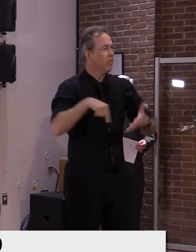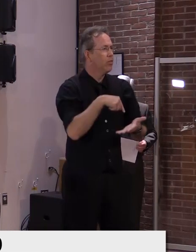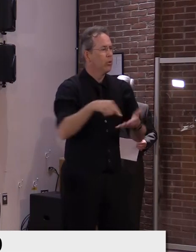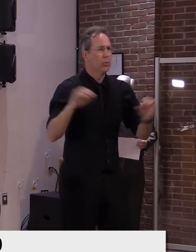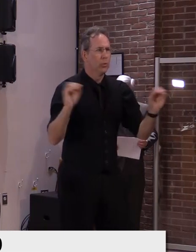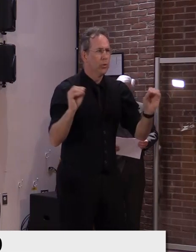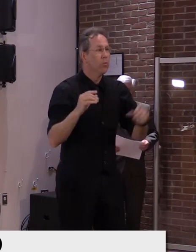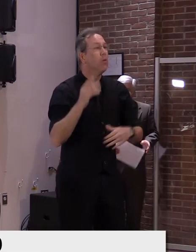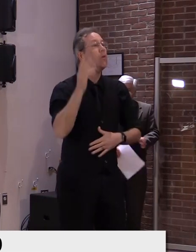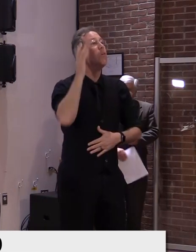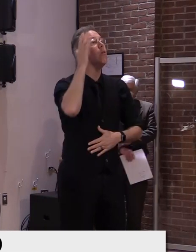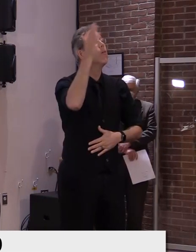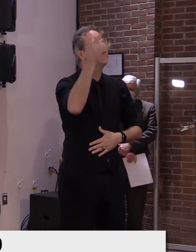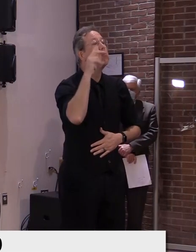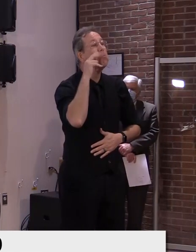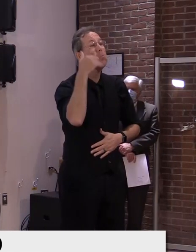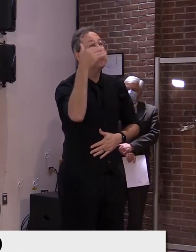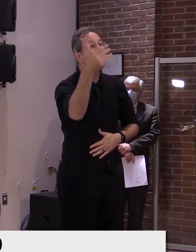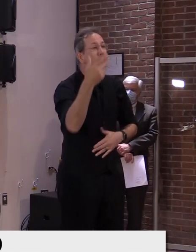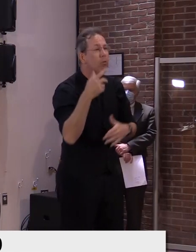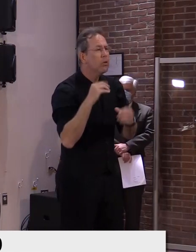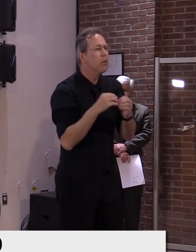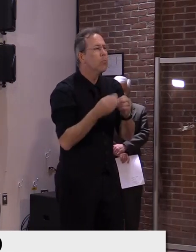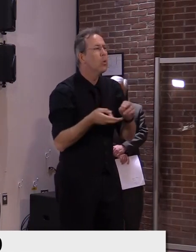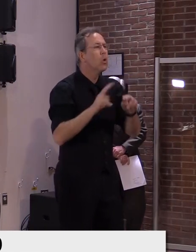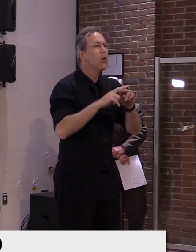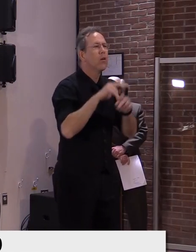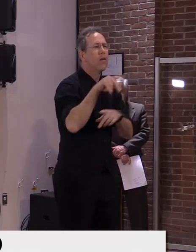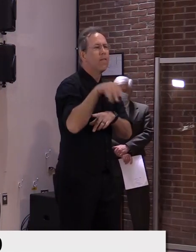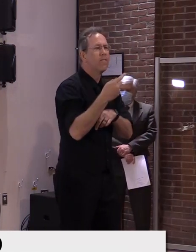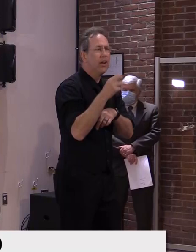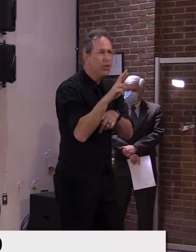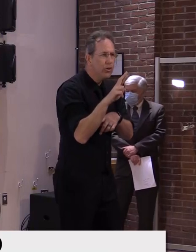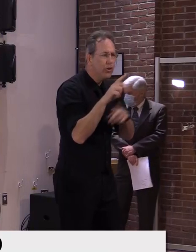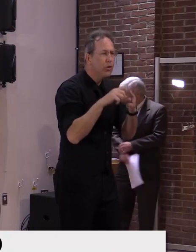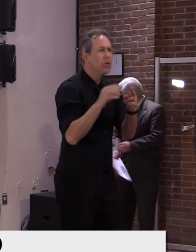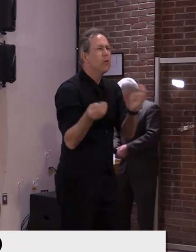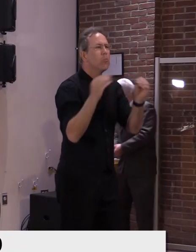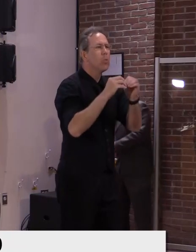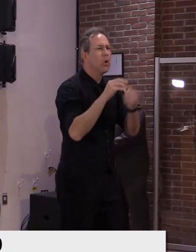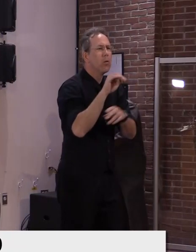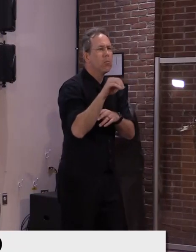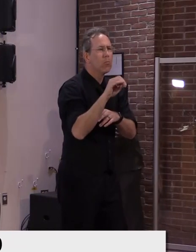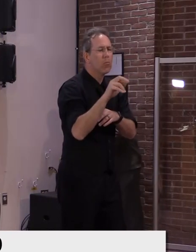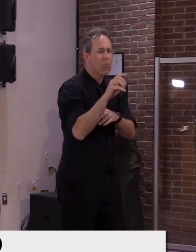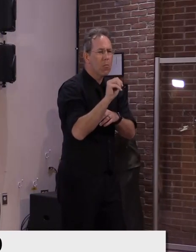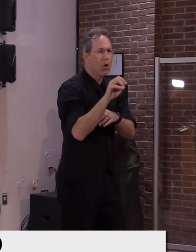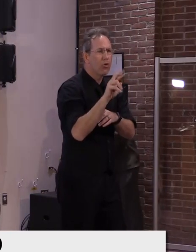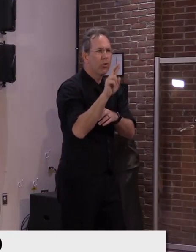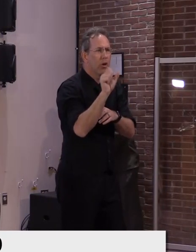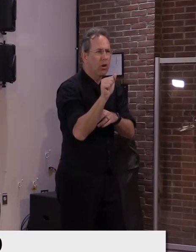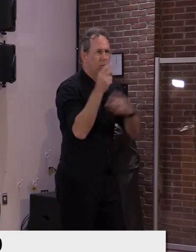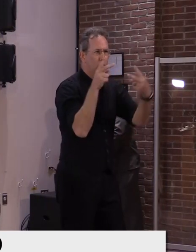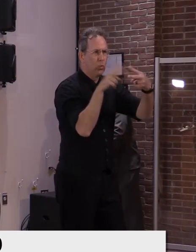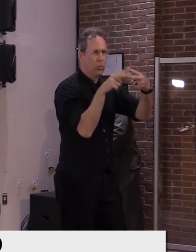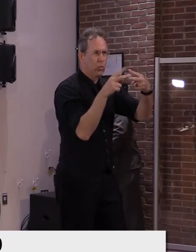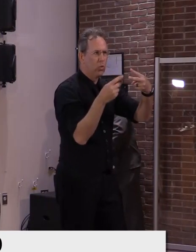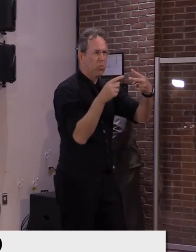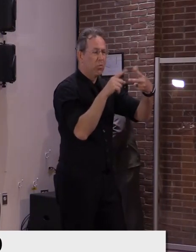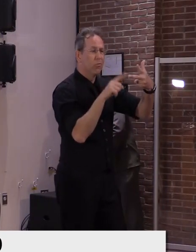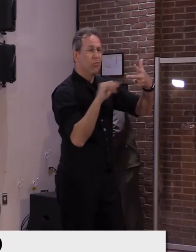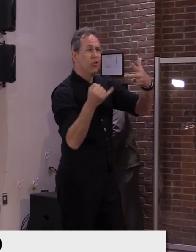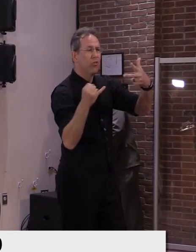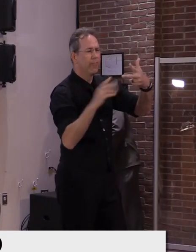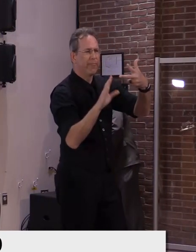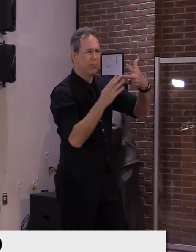Pfizer and Moderna for both the state program and the federal pharmacies. So with that, I know there will be a